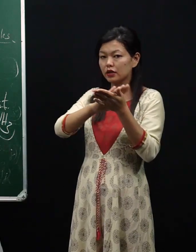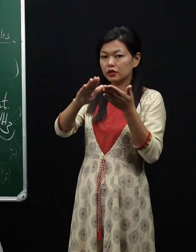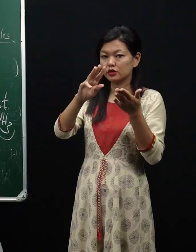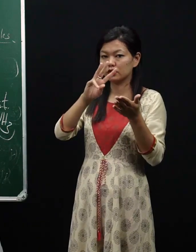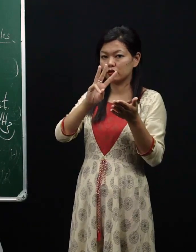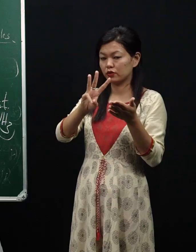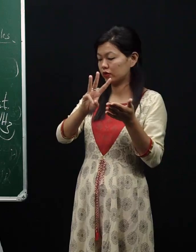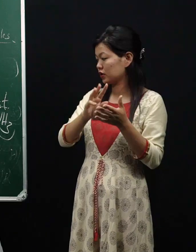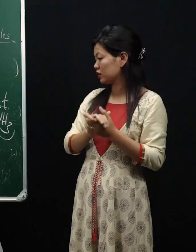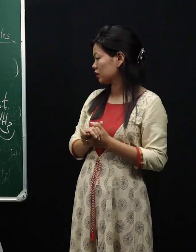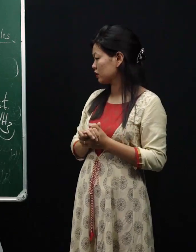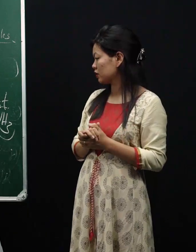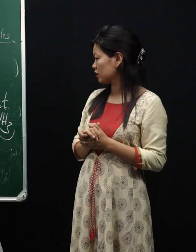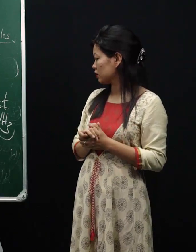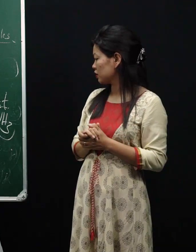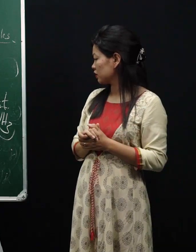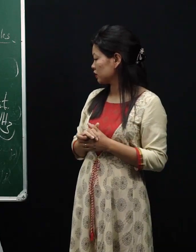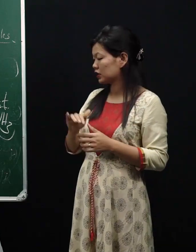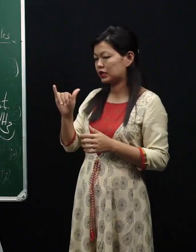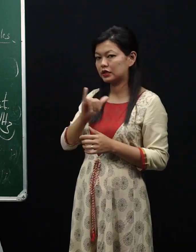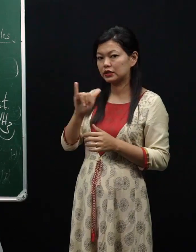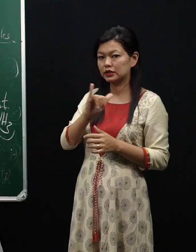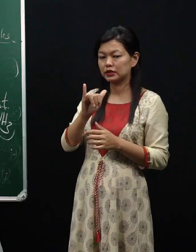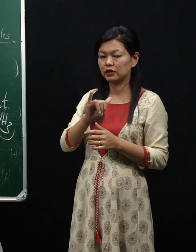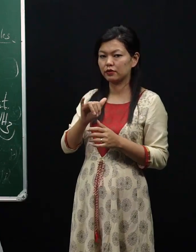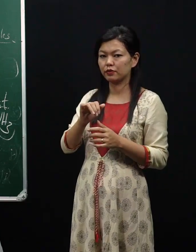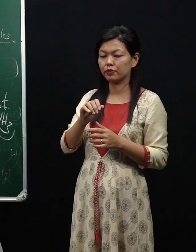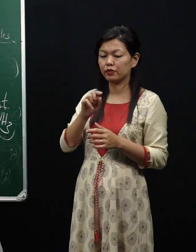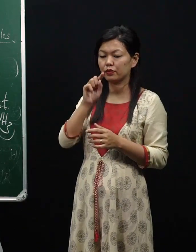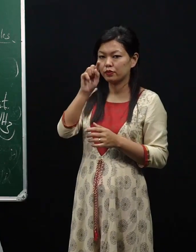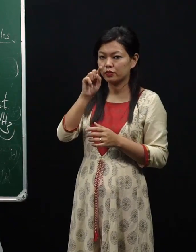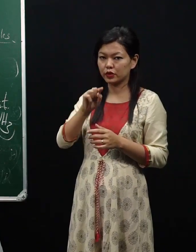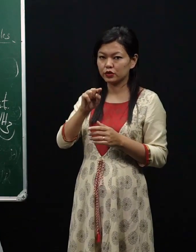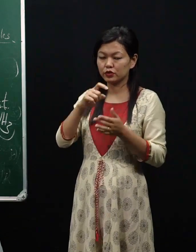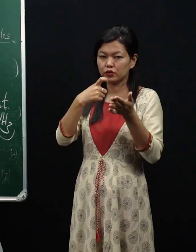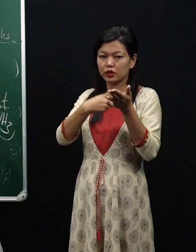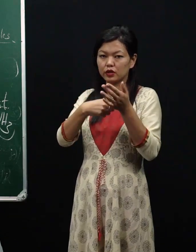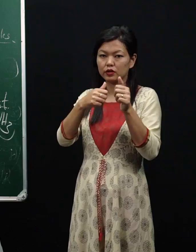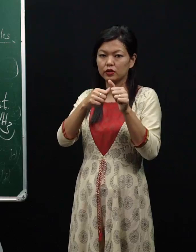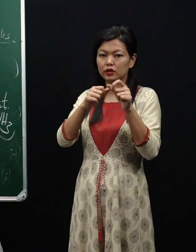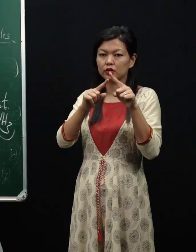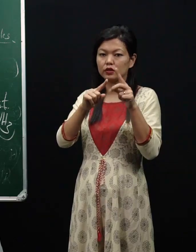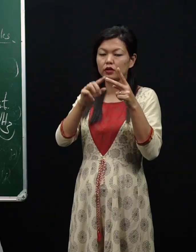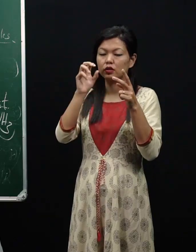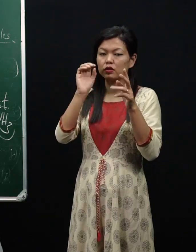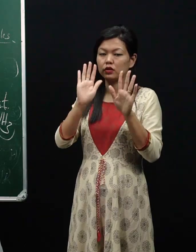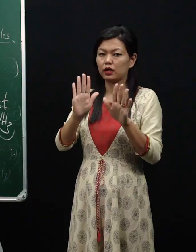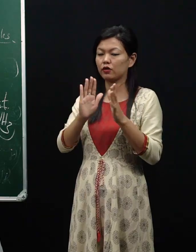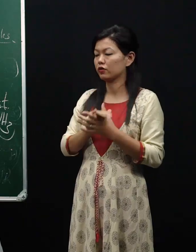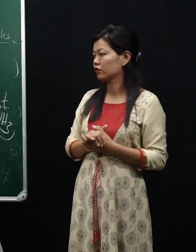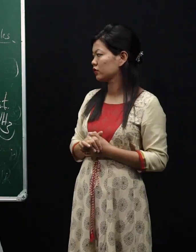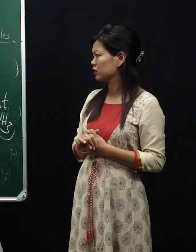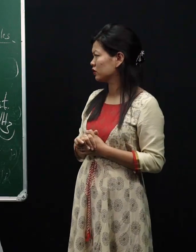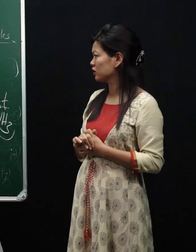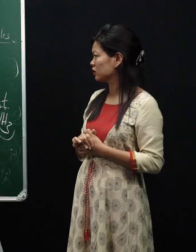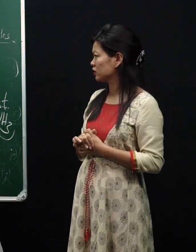this simple whole ratio. Clear? So now we are clear with the first two laws, that of chemical combination,